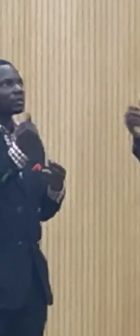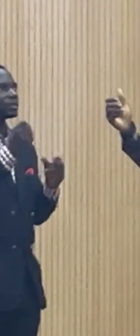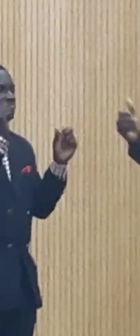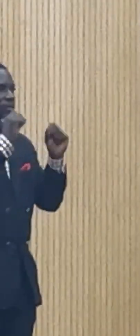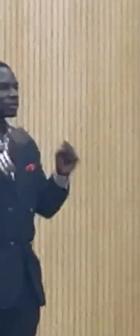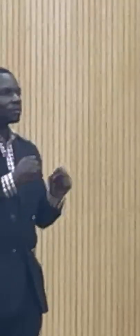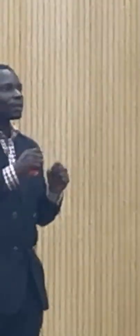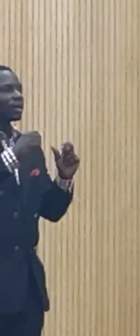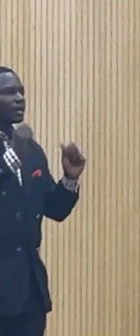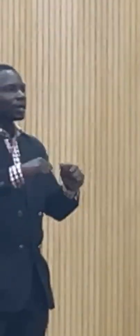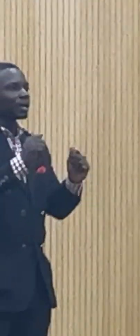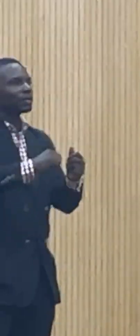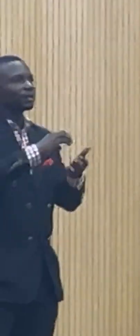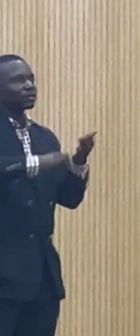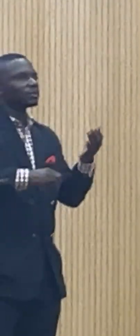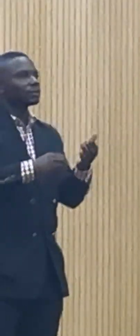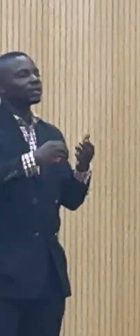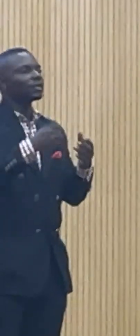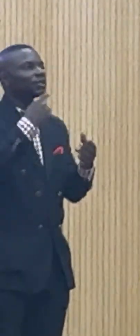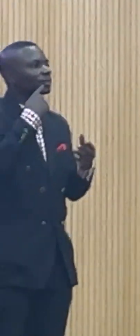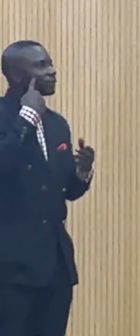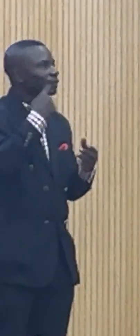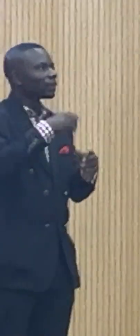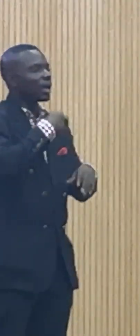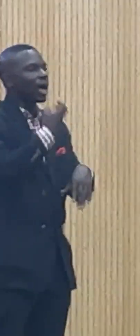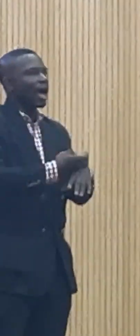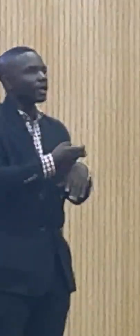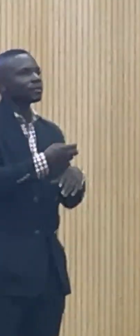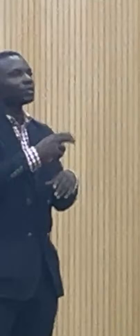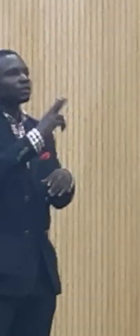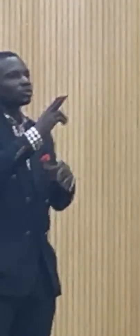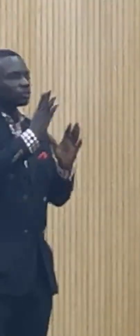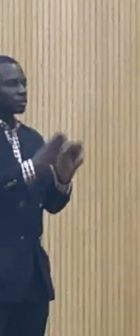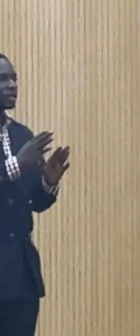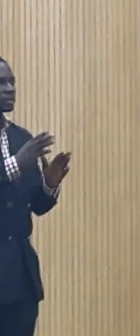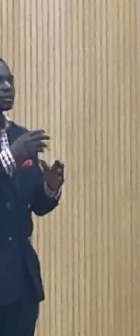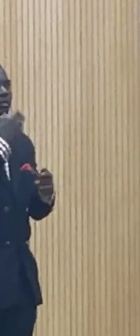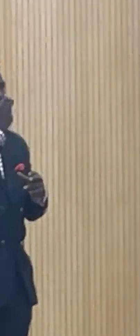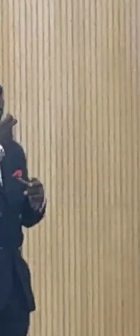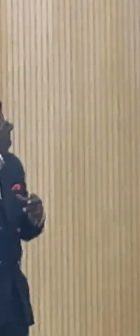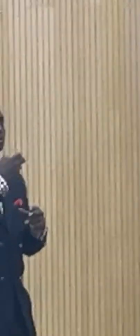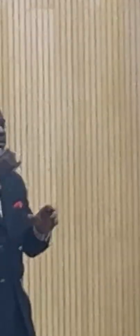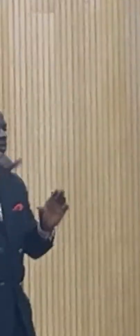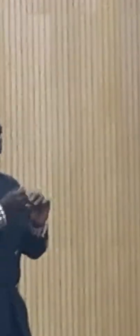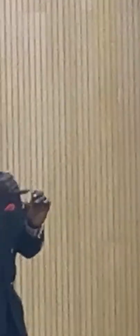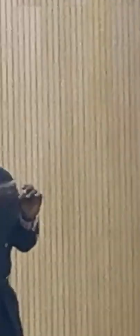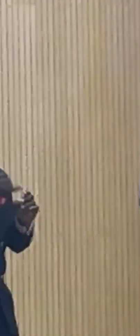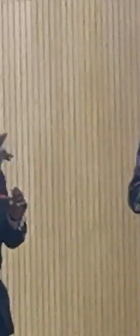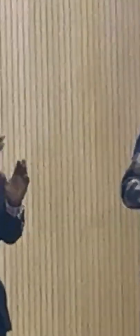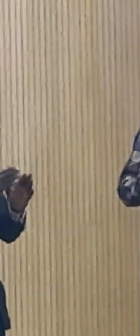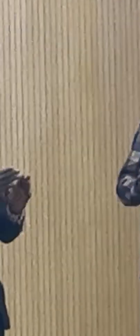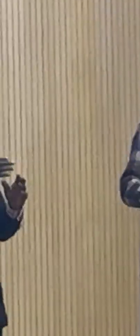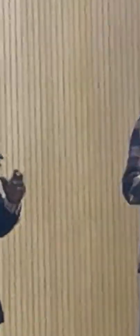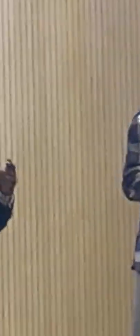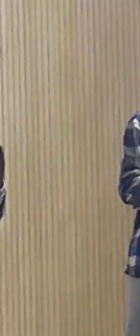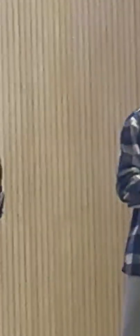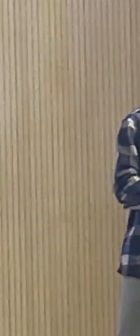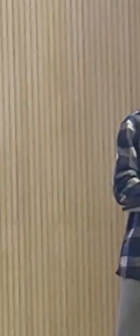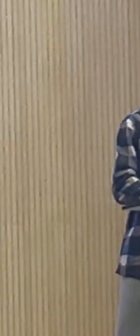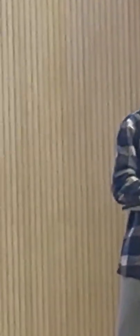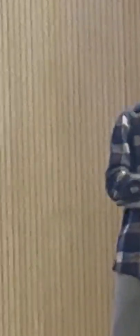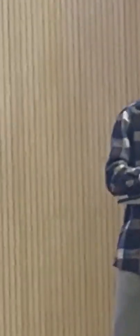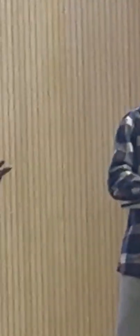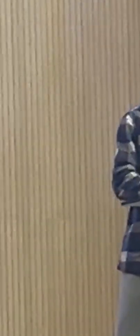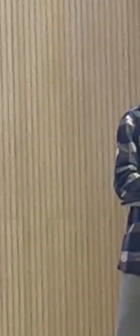system can exclude deaf and hard of hearing users. Speech-impaired users may also need